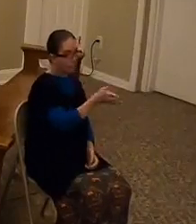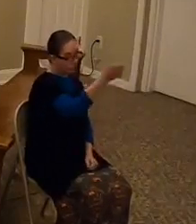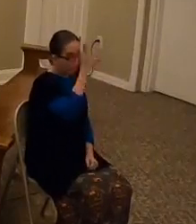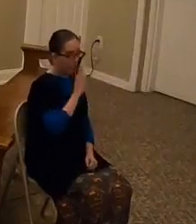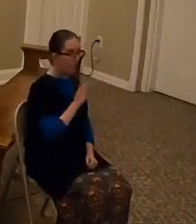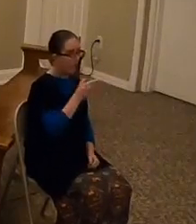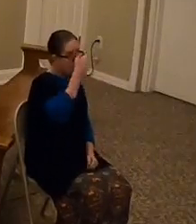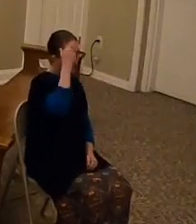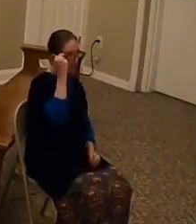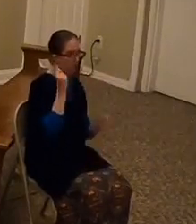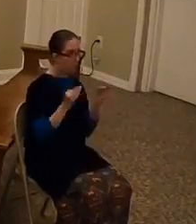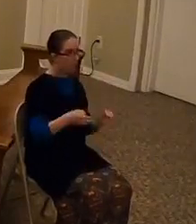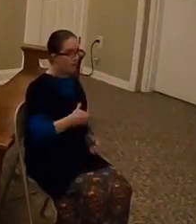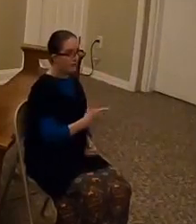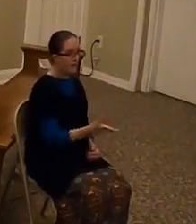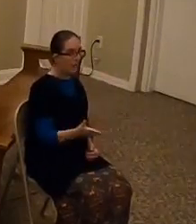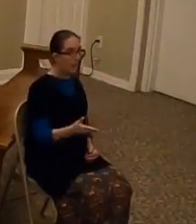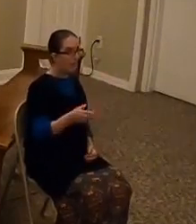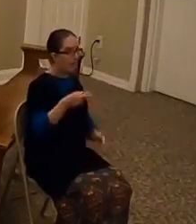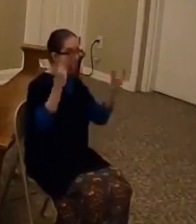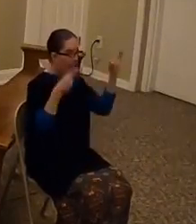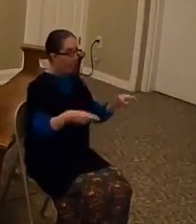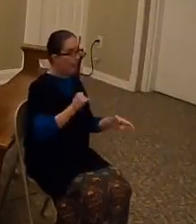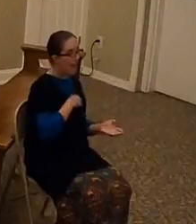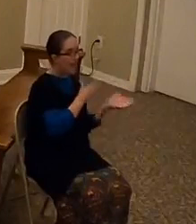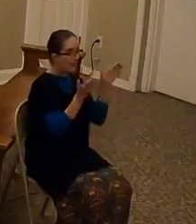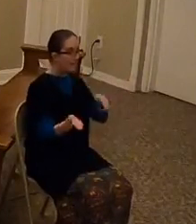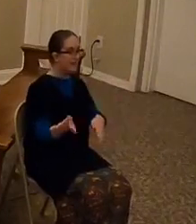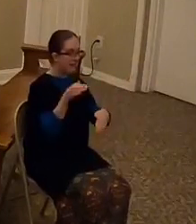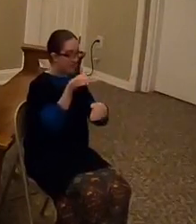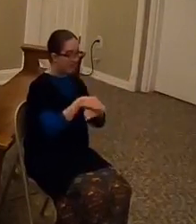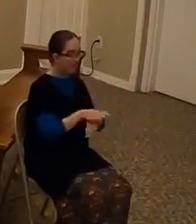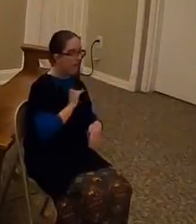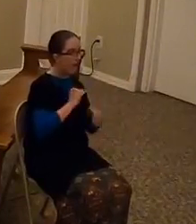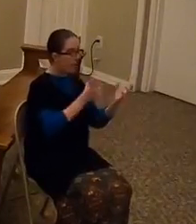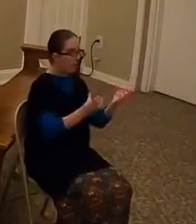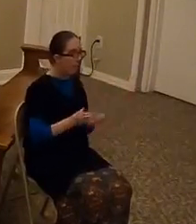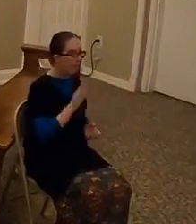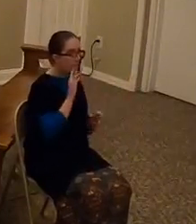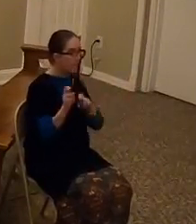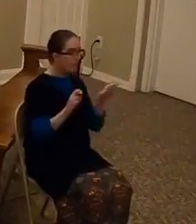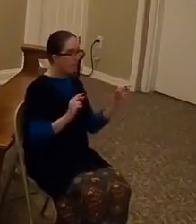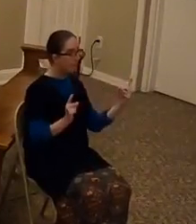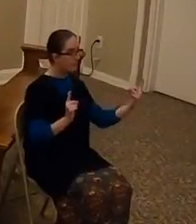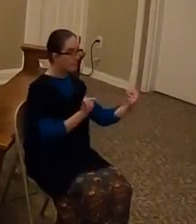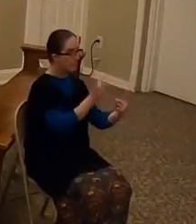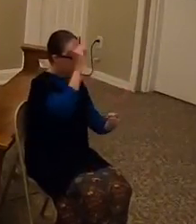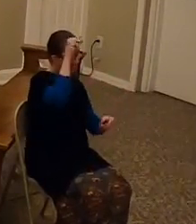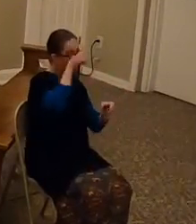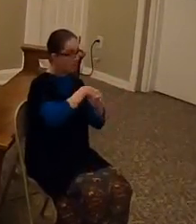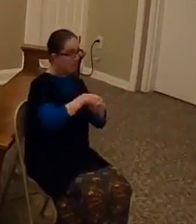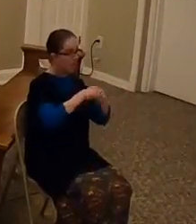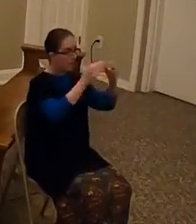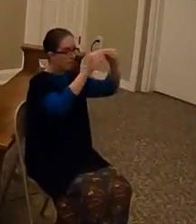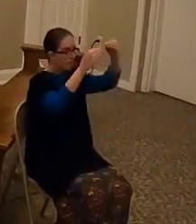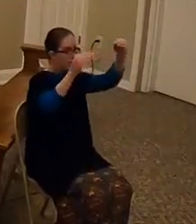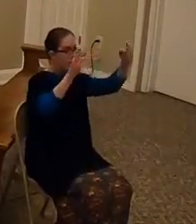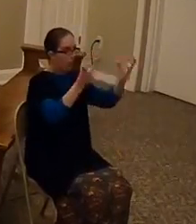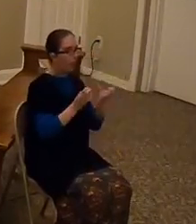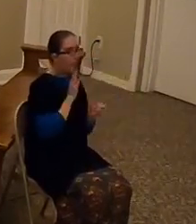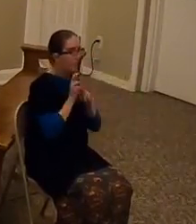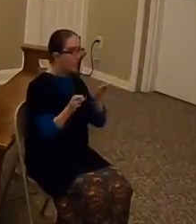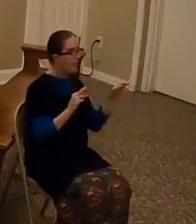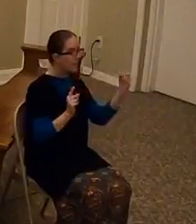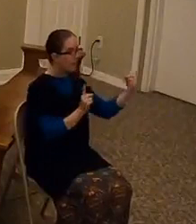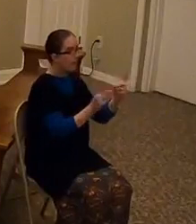Hallelujah. Because if something should happen and I should die tonight, I want to be ready to meet him in the sky. I want to be